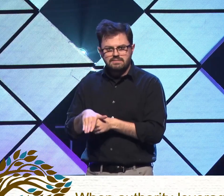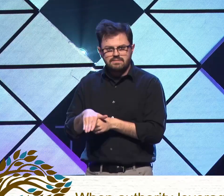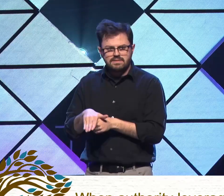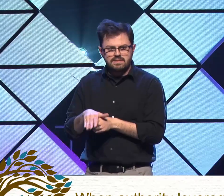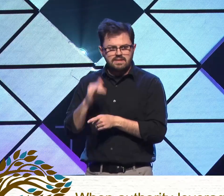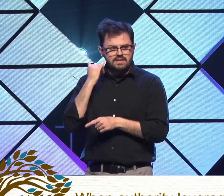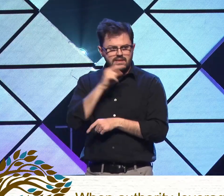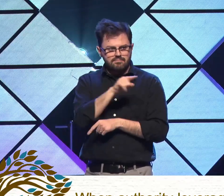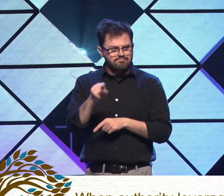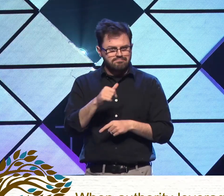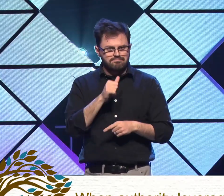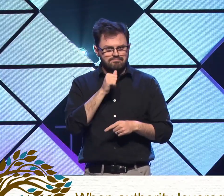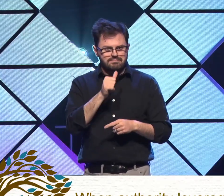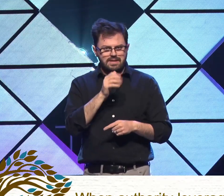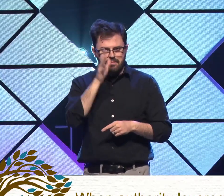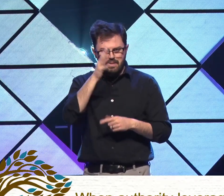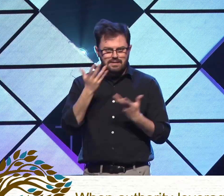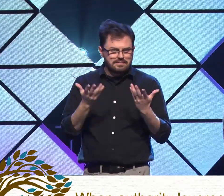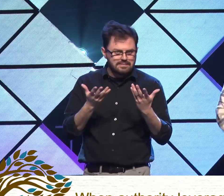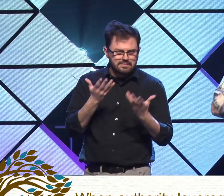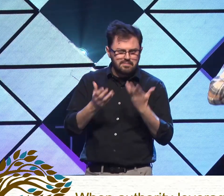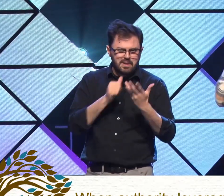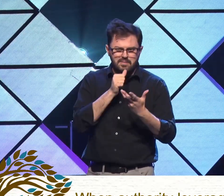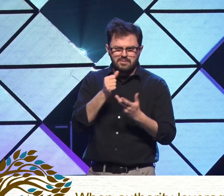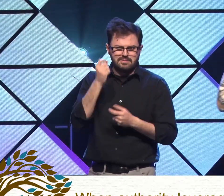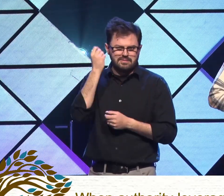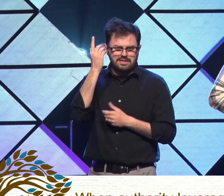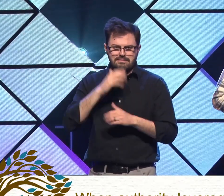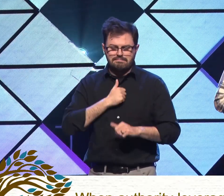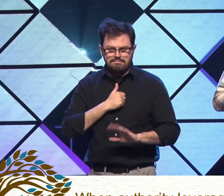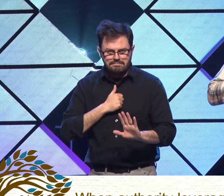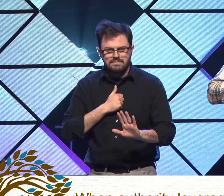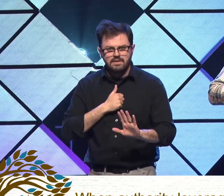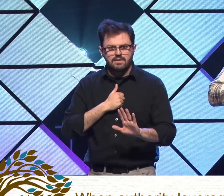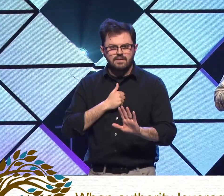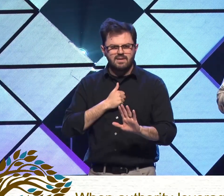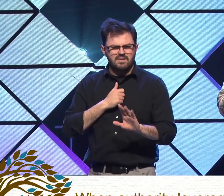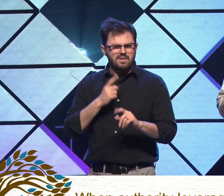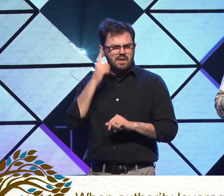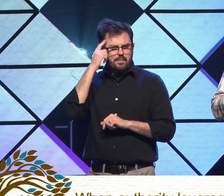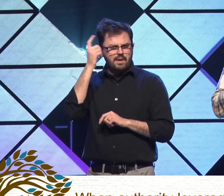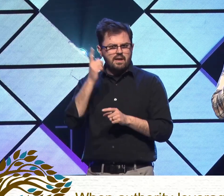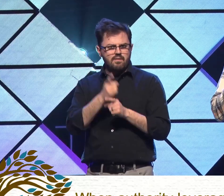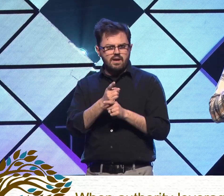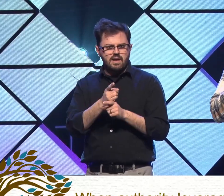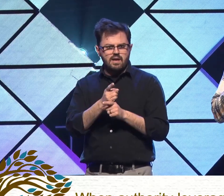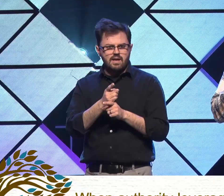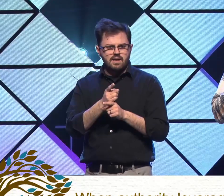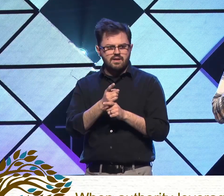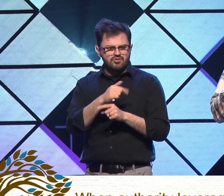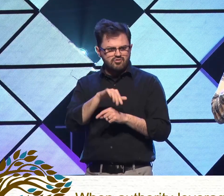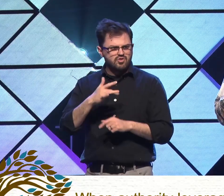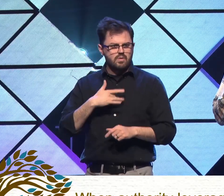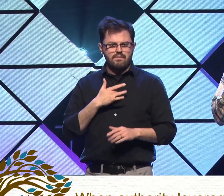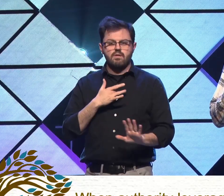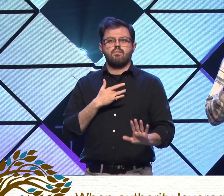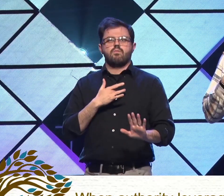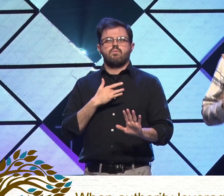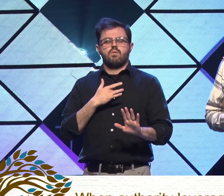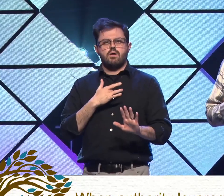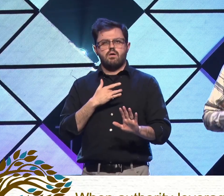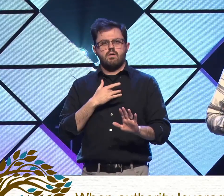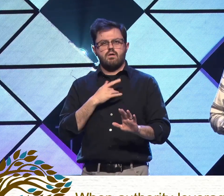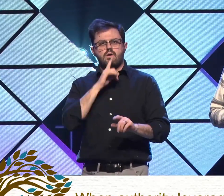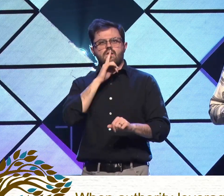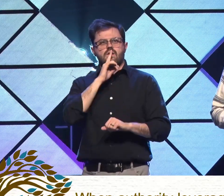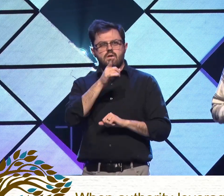I apologize. Does that make sense? Like, just at a real, like, bodily level, could you feel that story as a parent? Like,